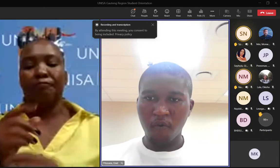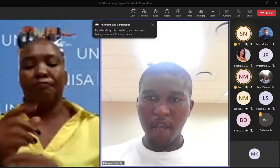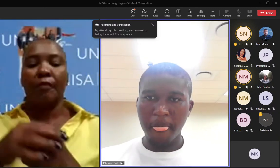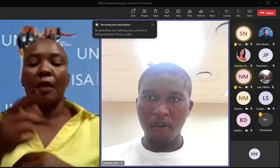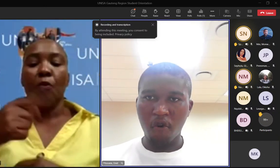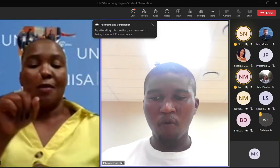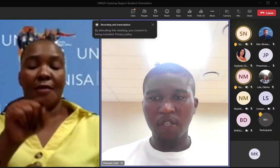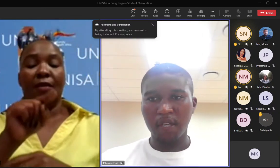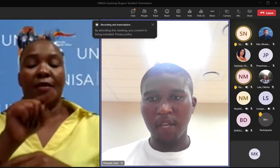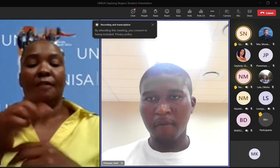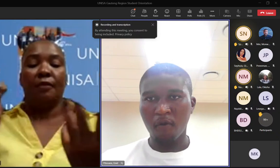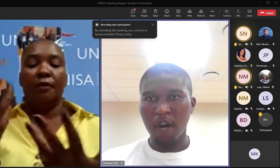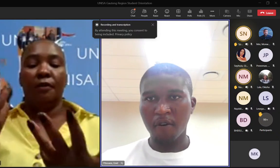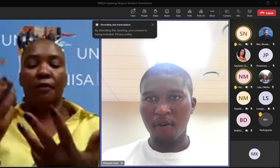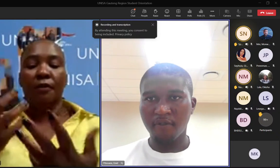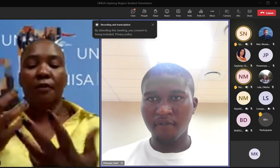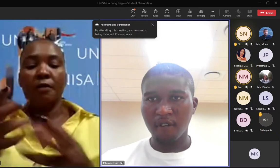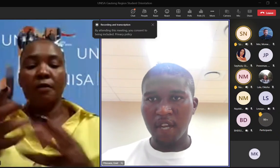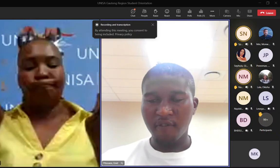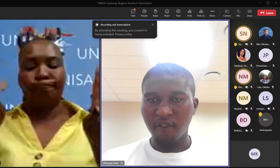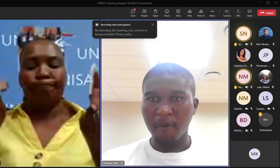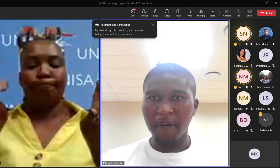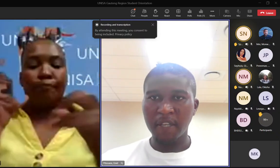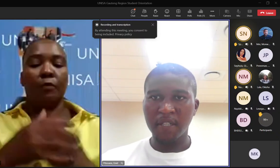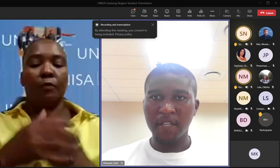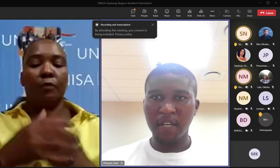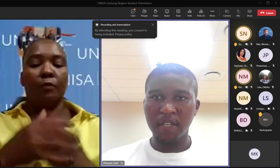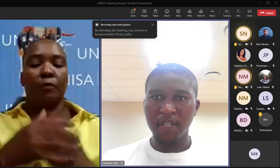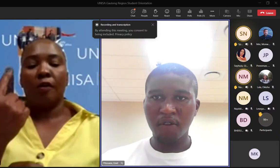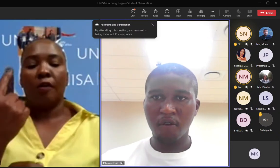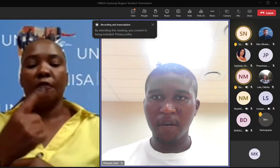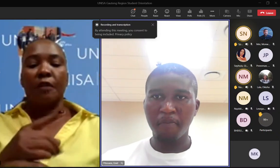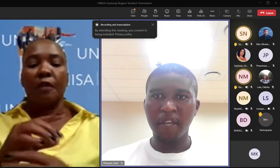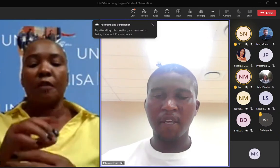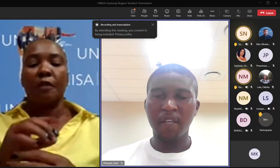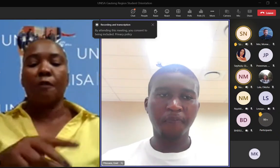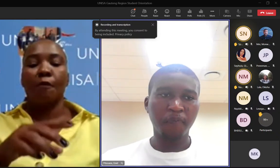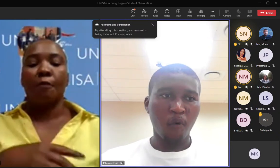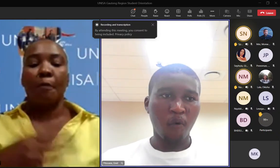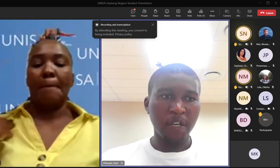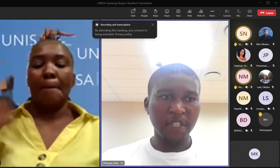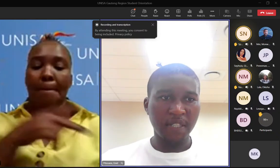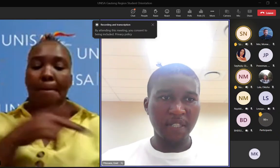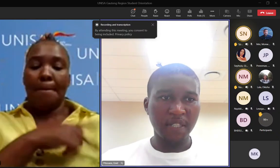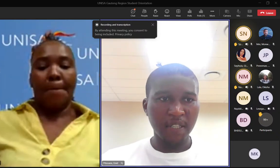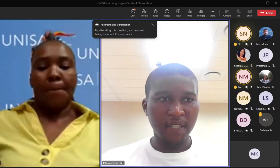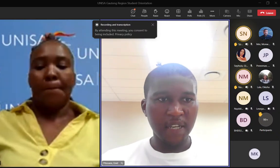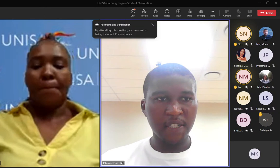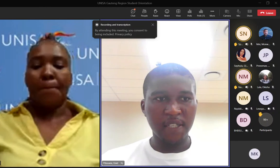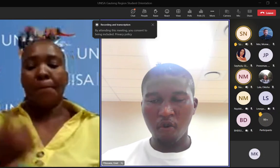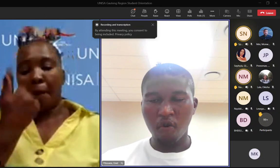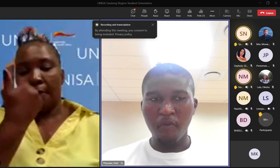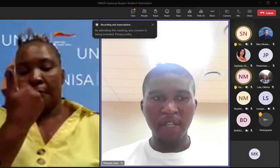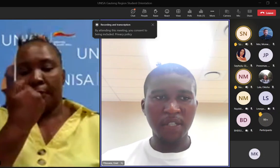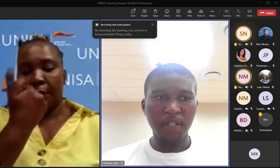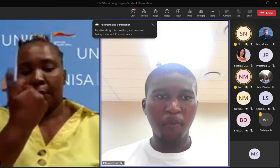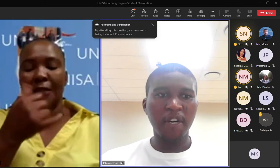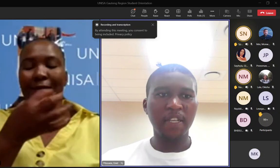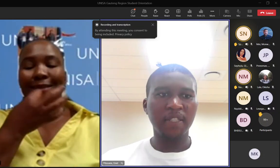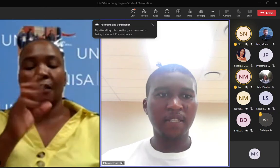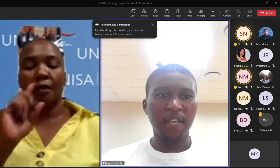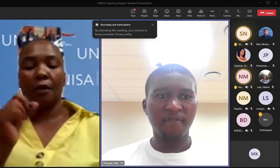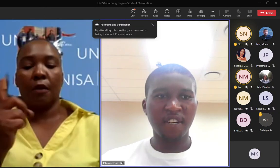this where I quote one of the former president comrade tabon big when he says that